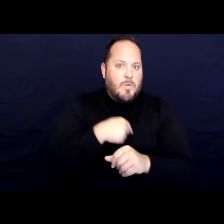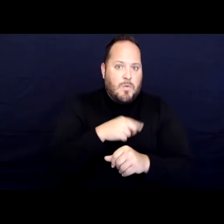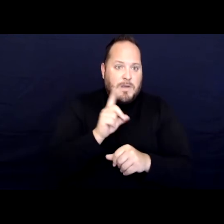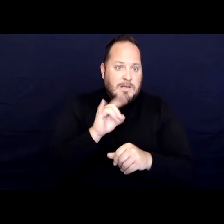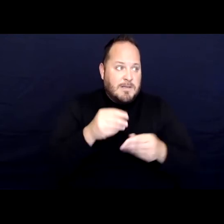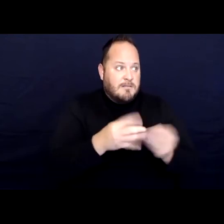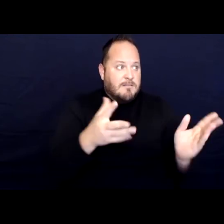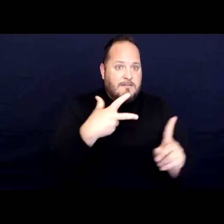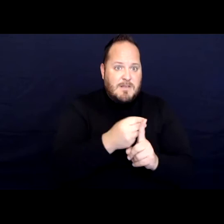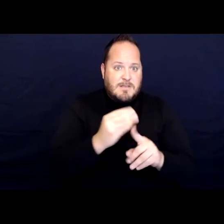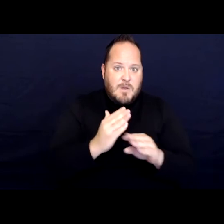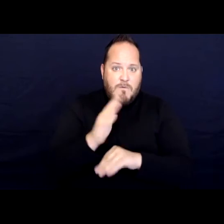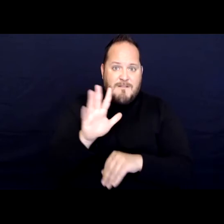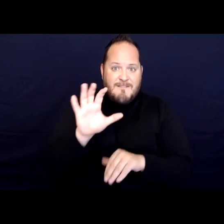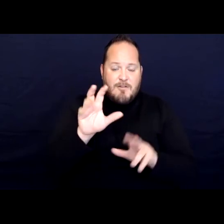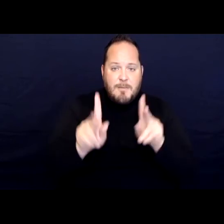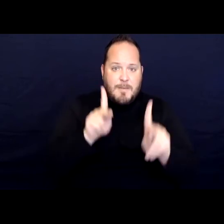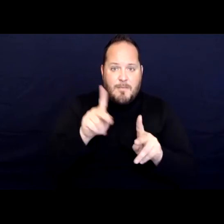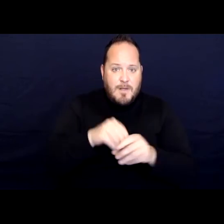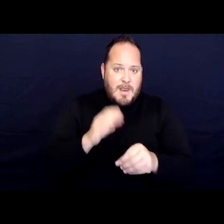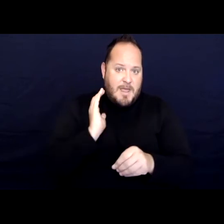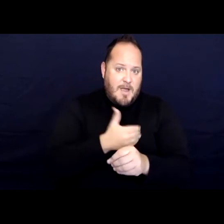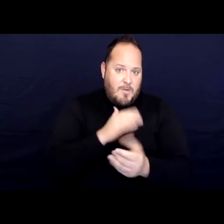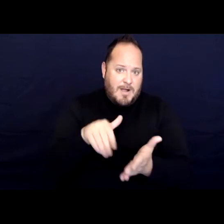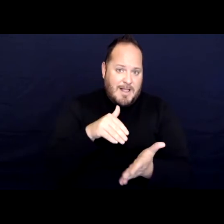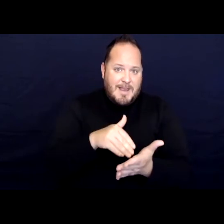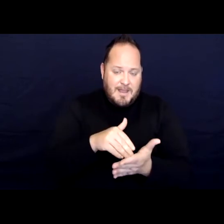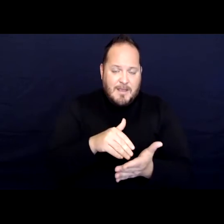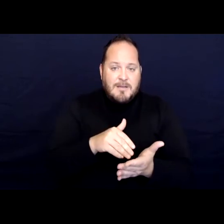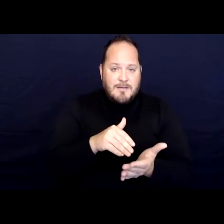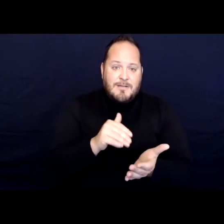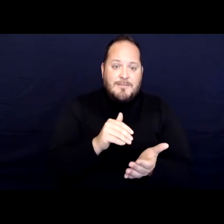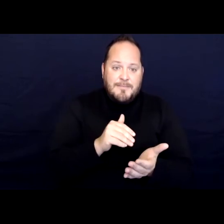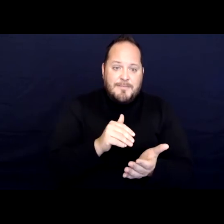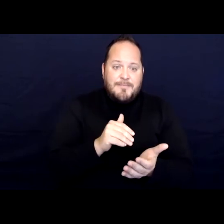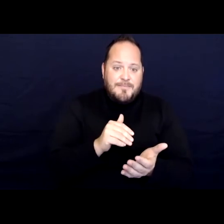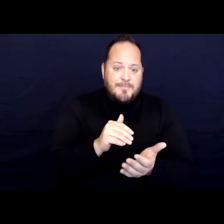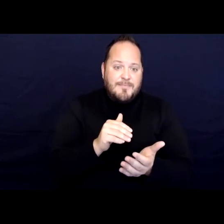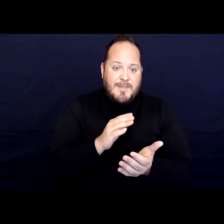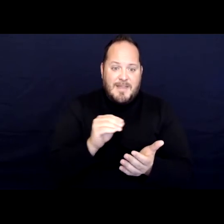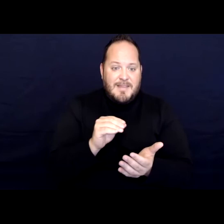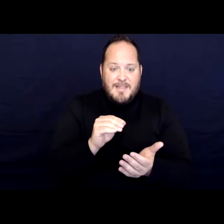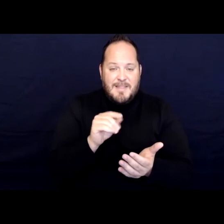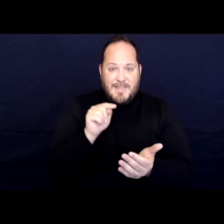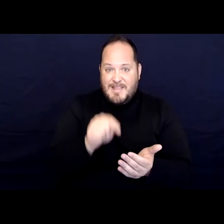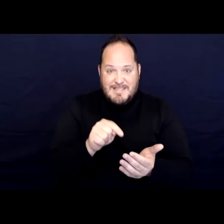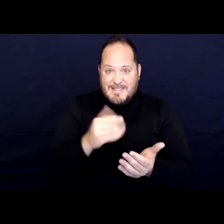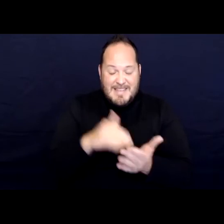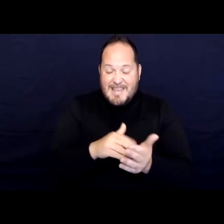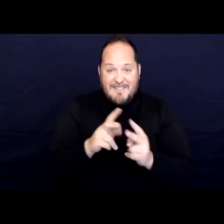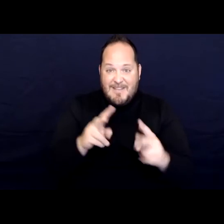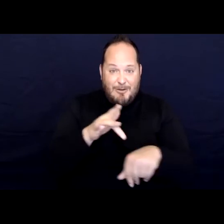500 people at our clinic. Um, uh, uh, and this is like, again, super early in